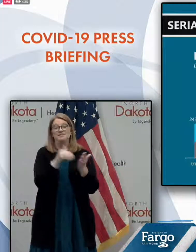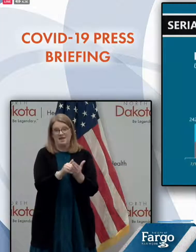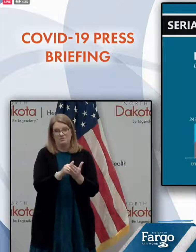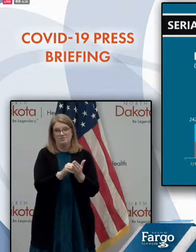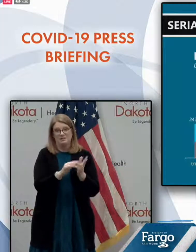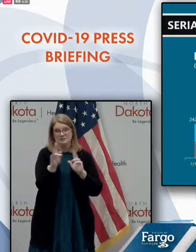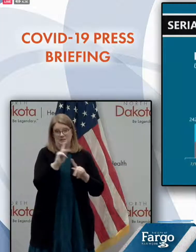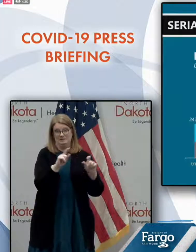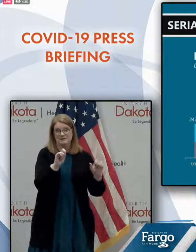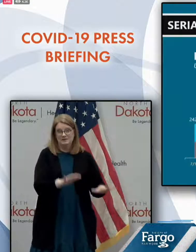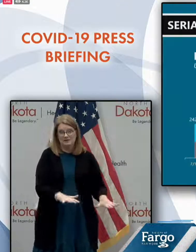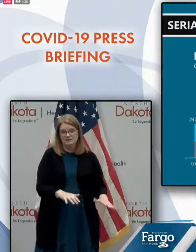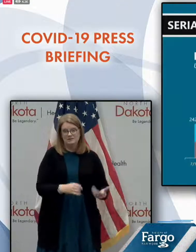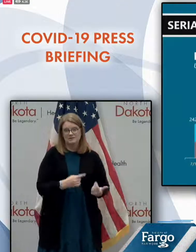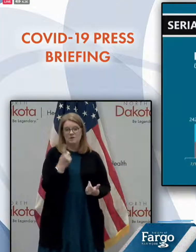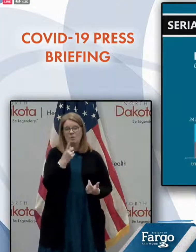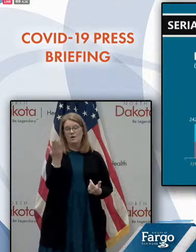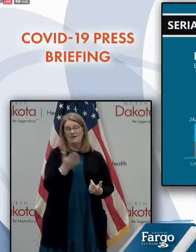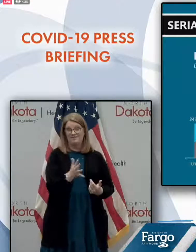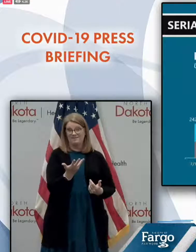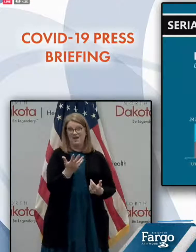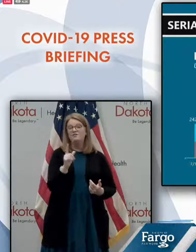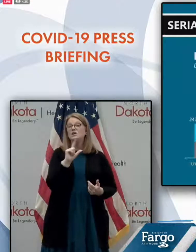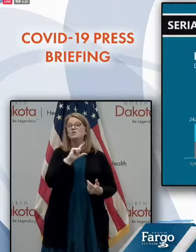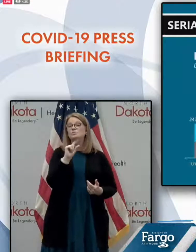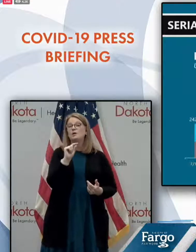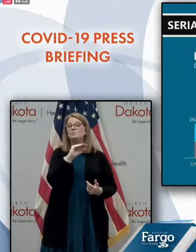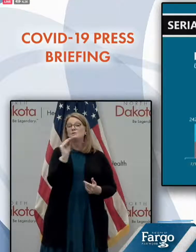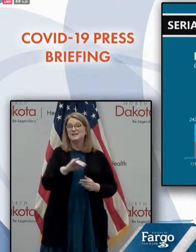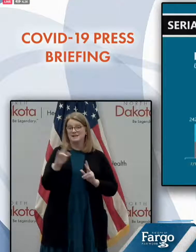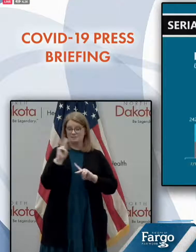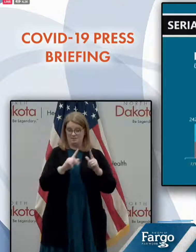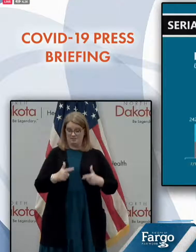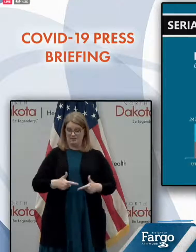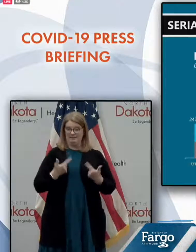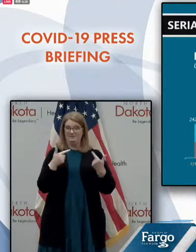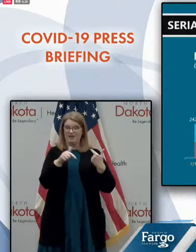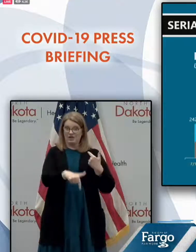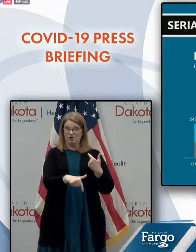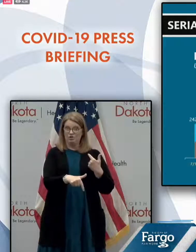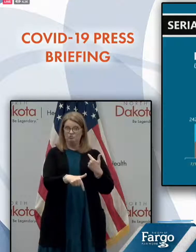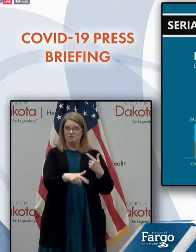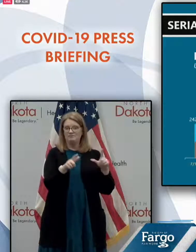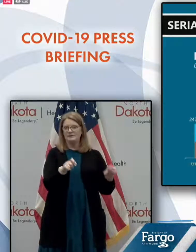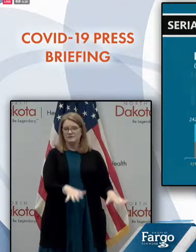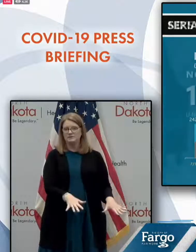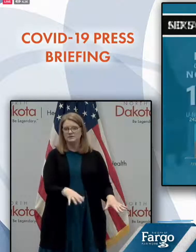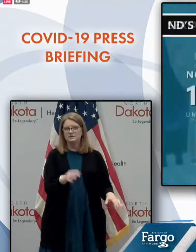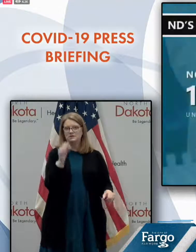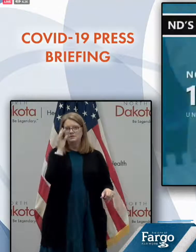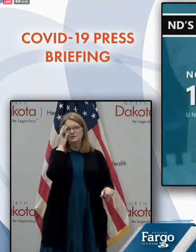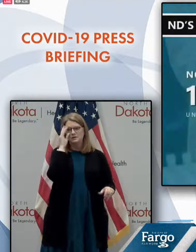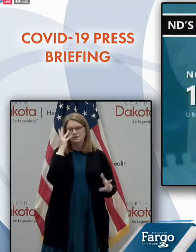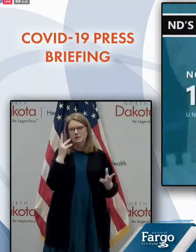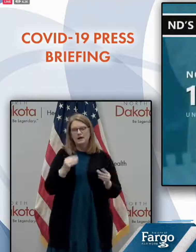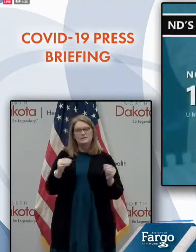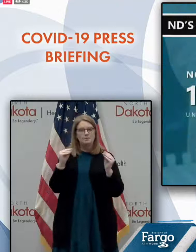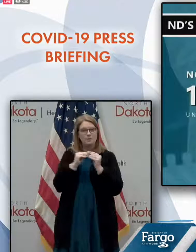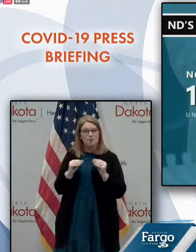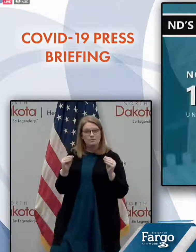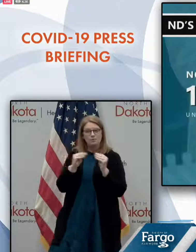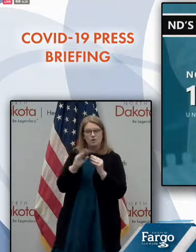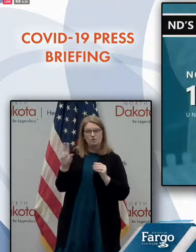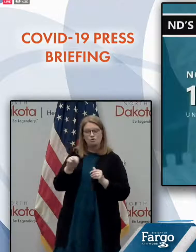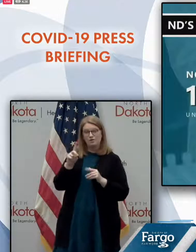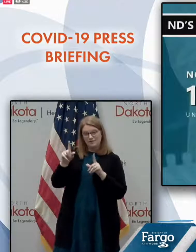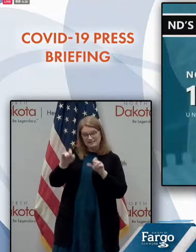tests, so over 1 in 5, 20% of North Dakotans who've been tested. So again, as more and more North Dakotans are tested